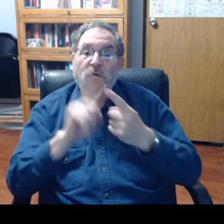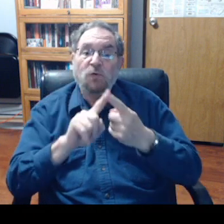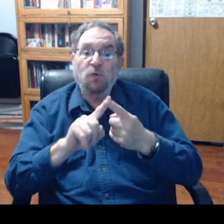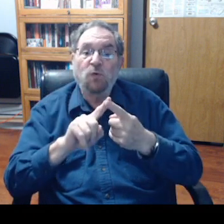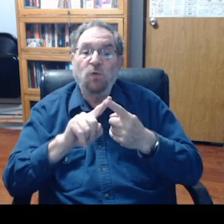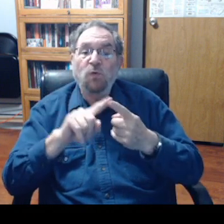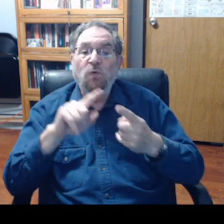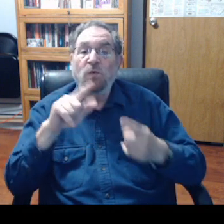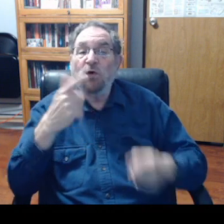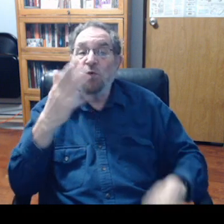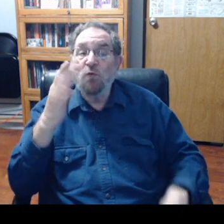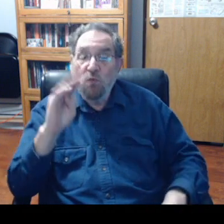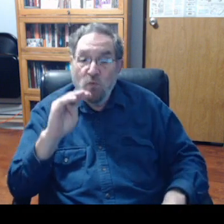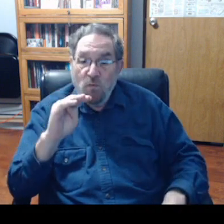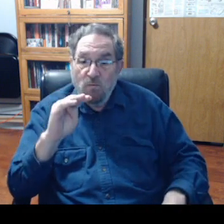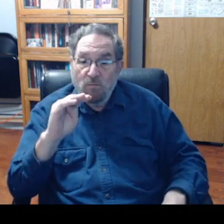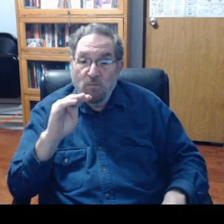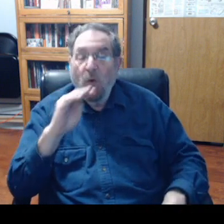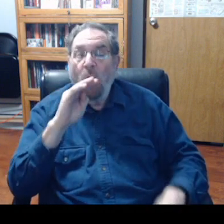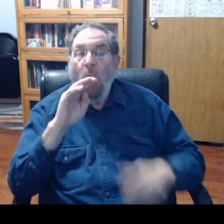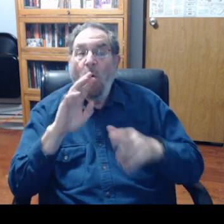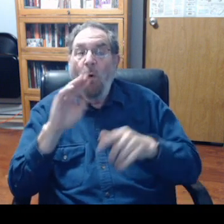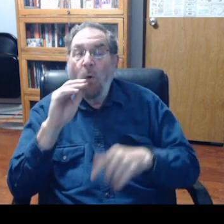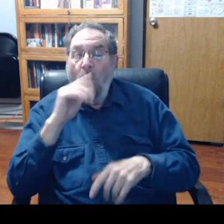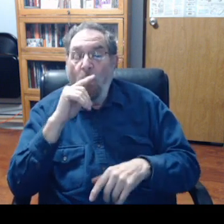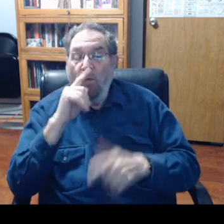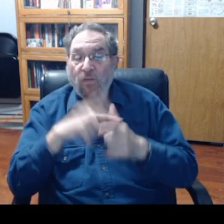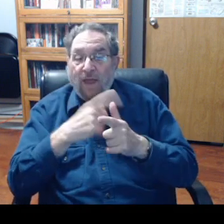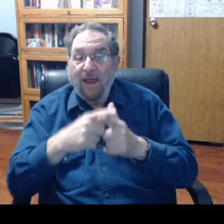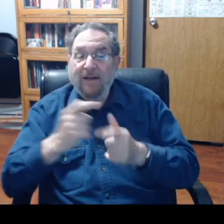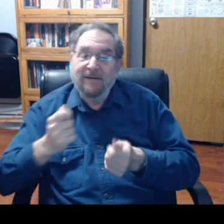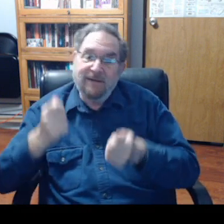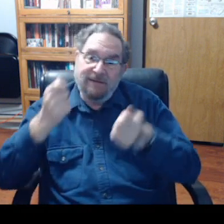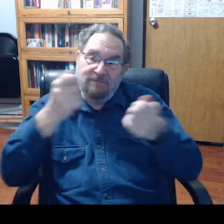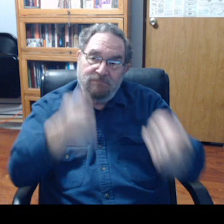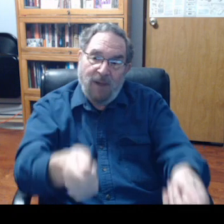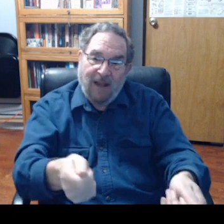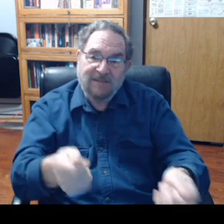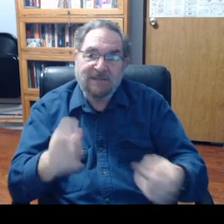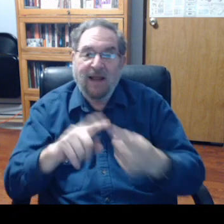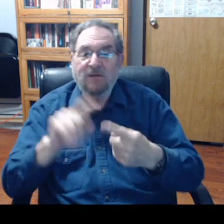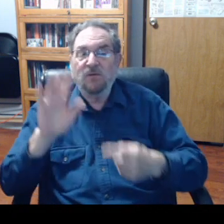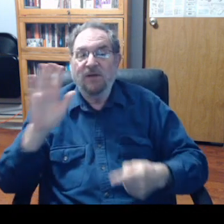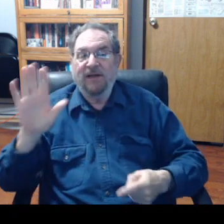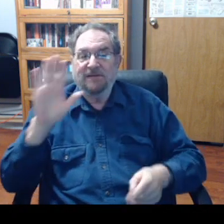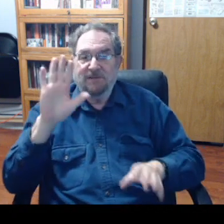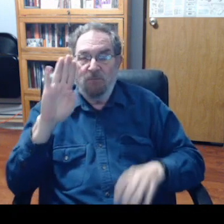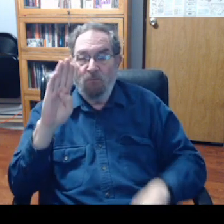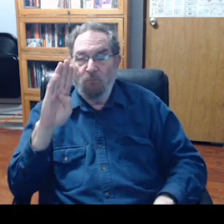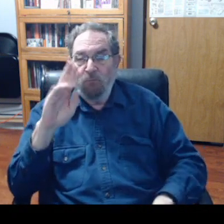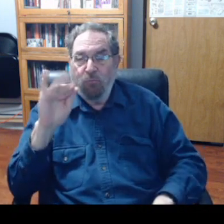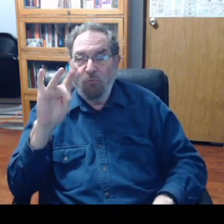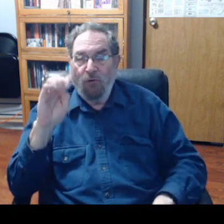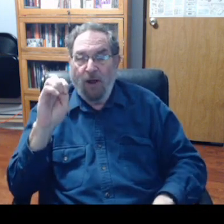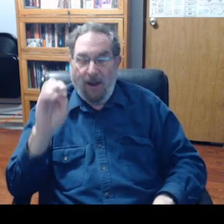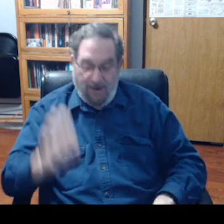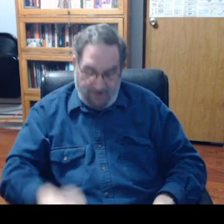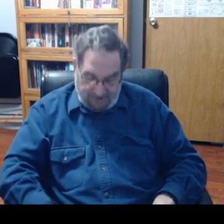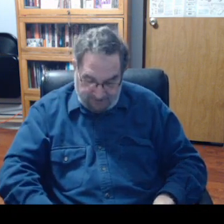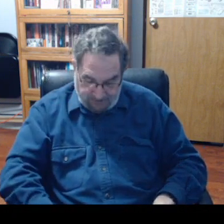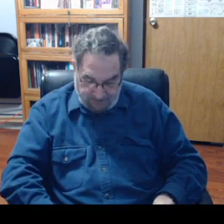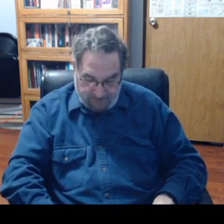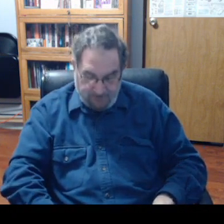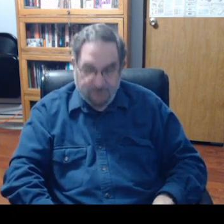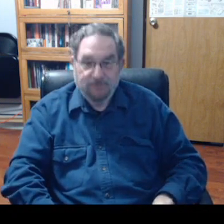ketubah to the groom, who then passes it on to his